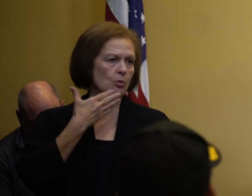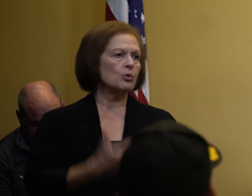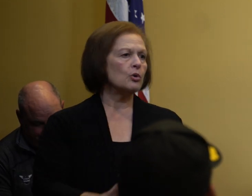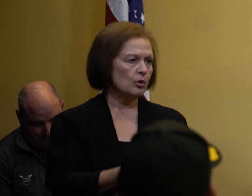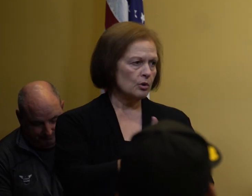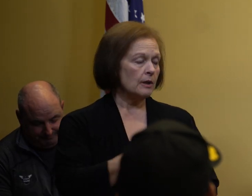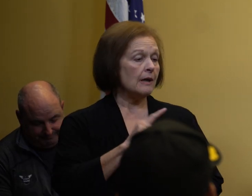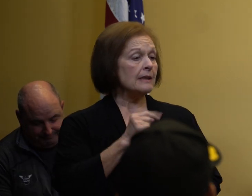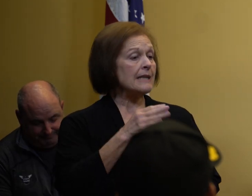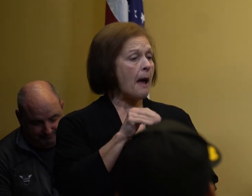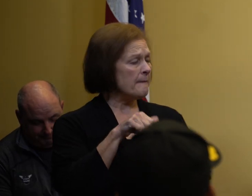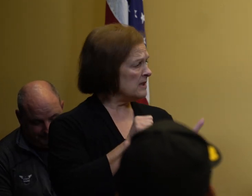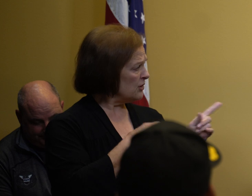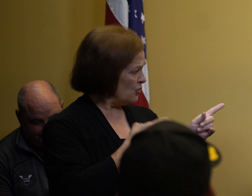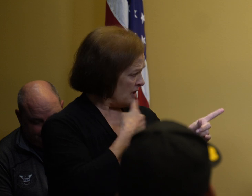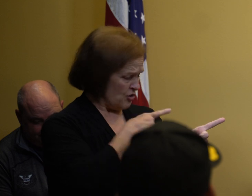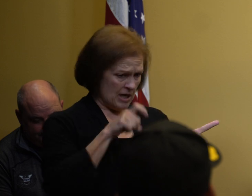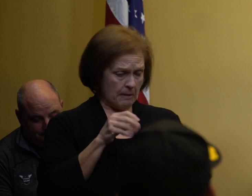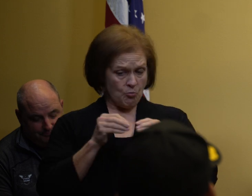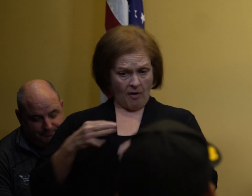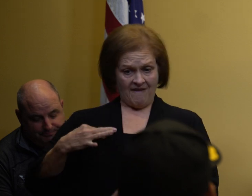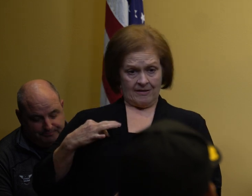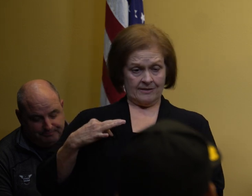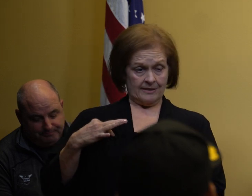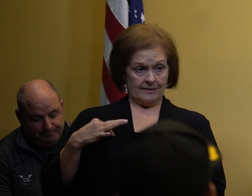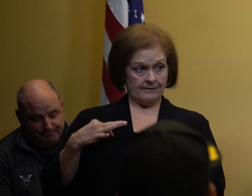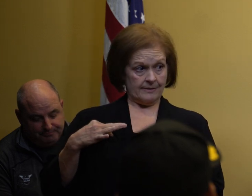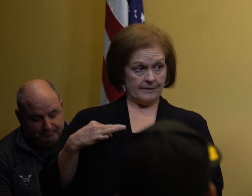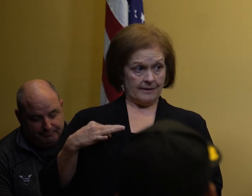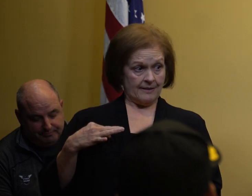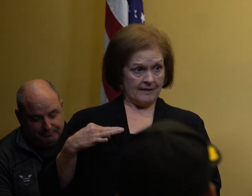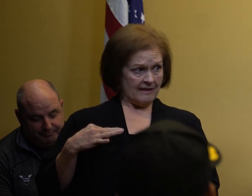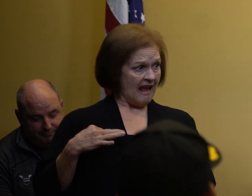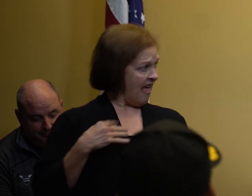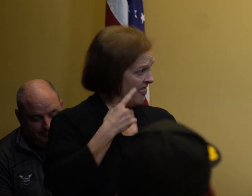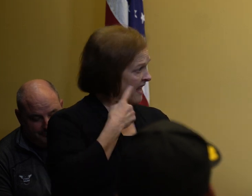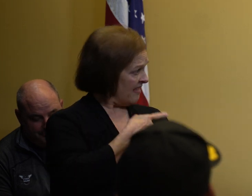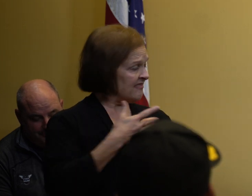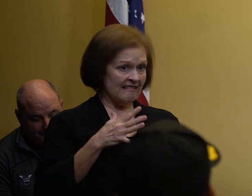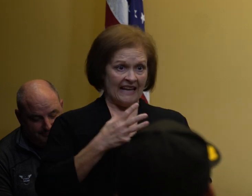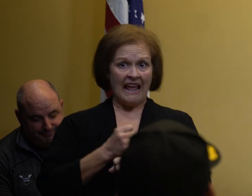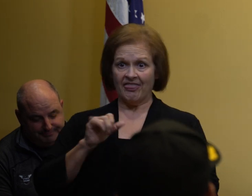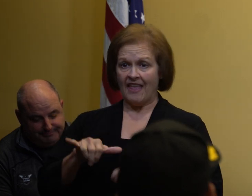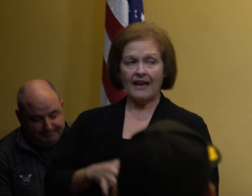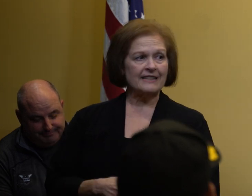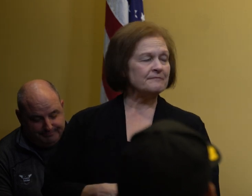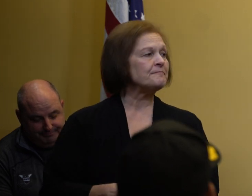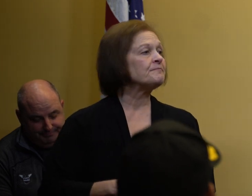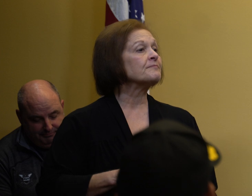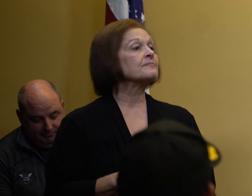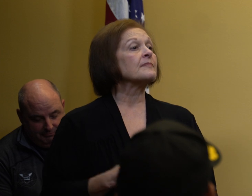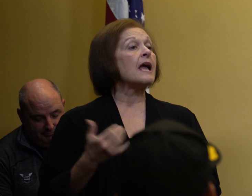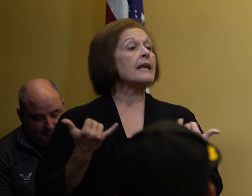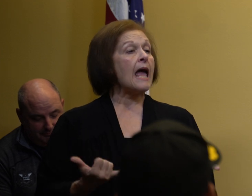Councilman Thomas, you said you need a little bit more volunteers. I think we're solid in that regard as well. So with